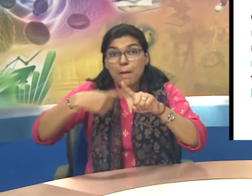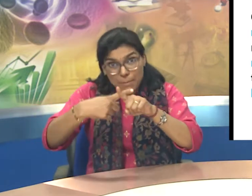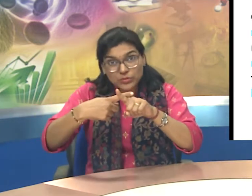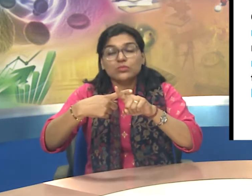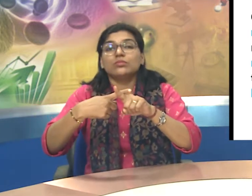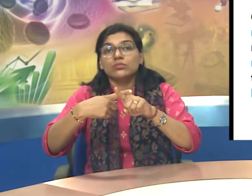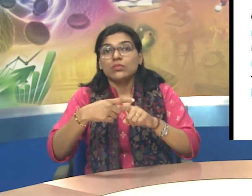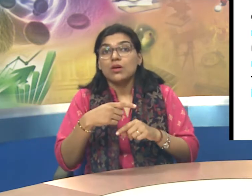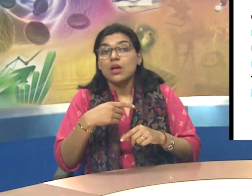are